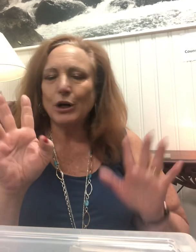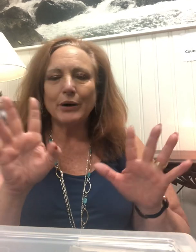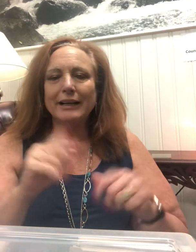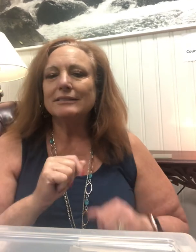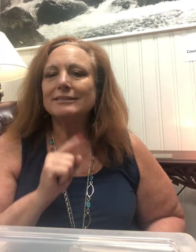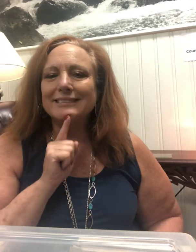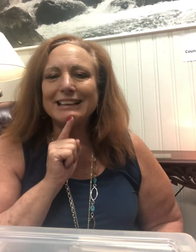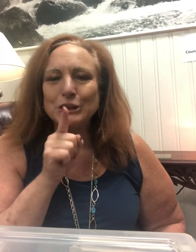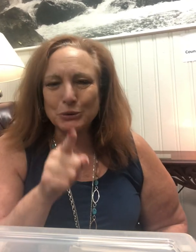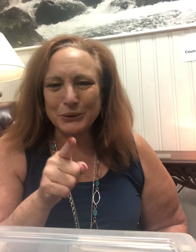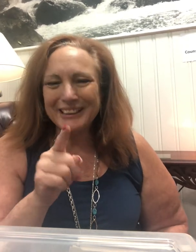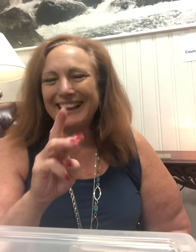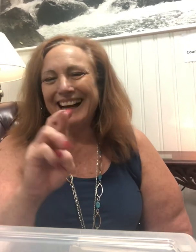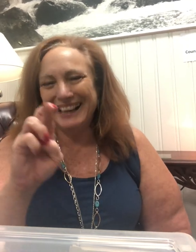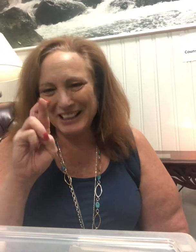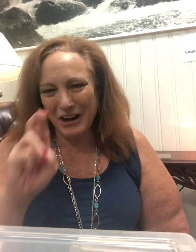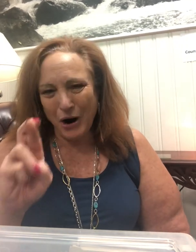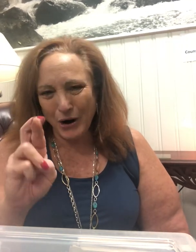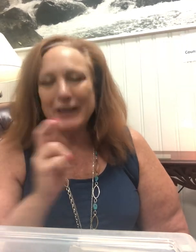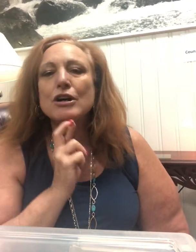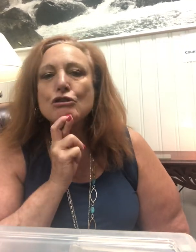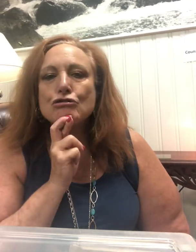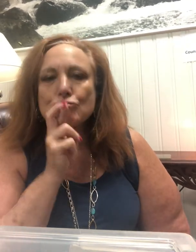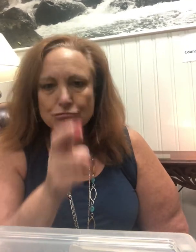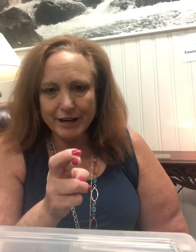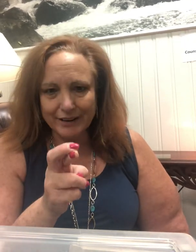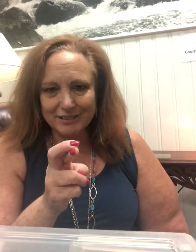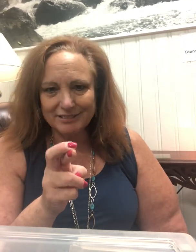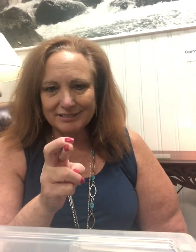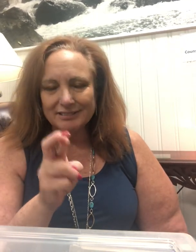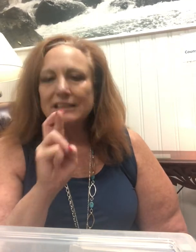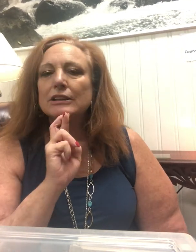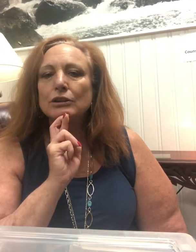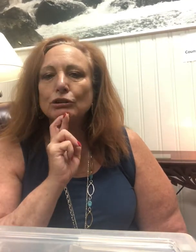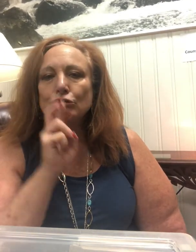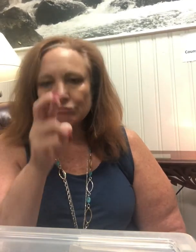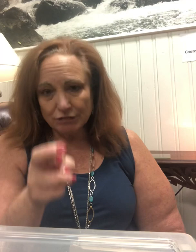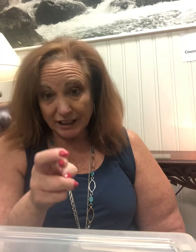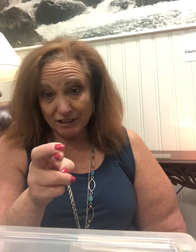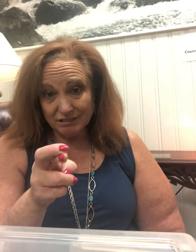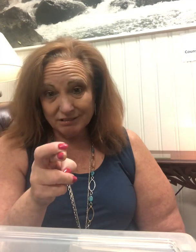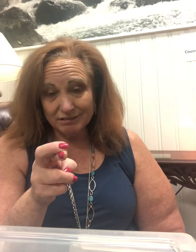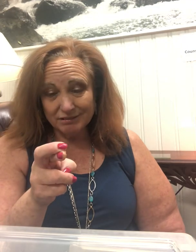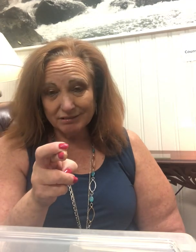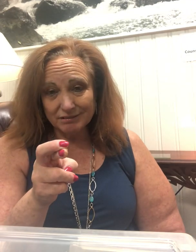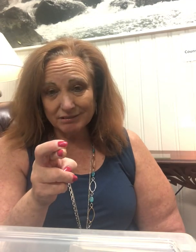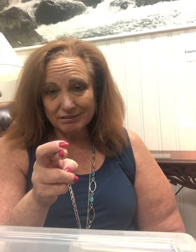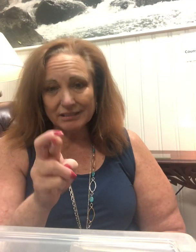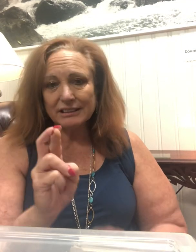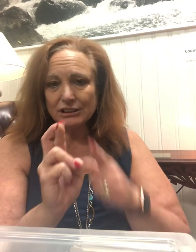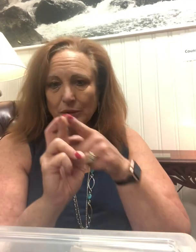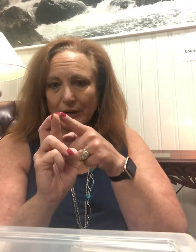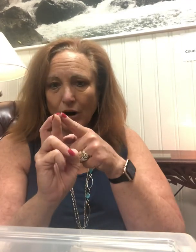Sorry, that's sure. R, real. Real. So the